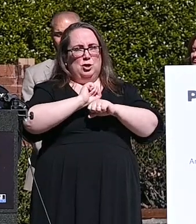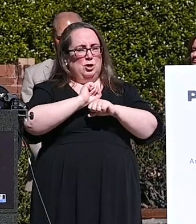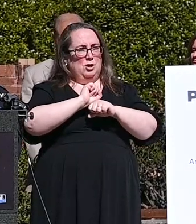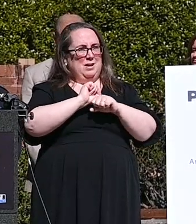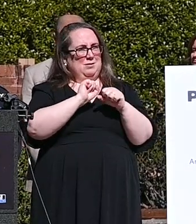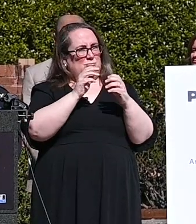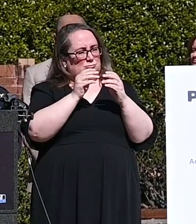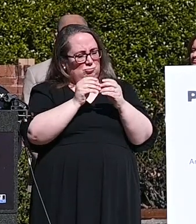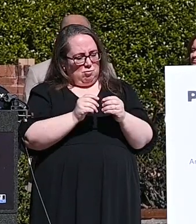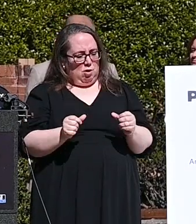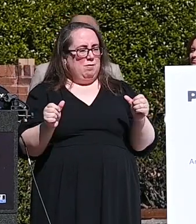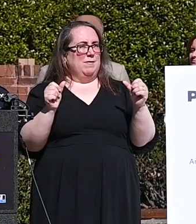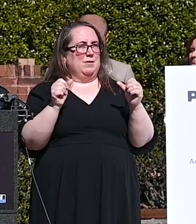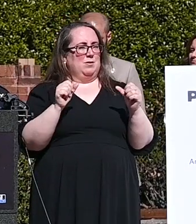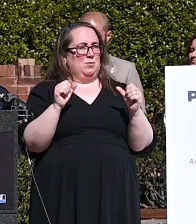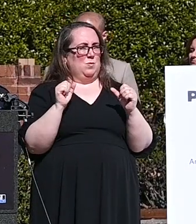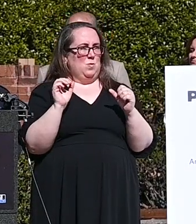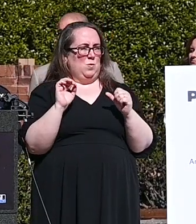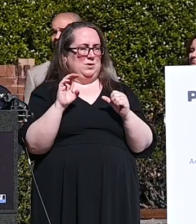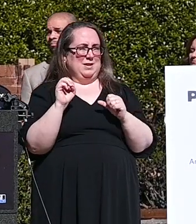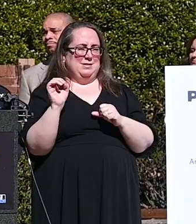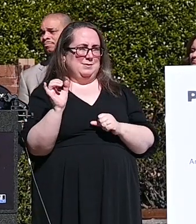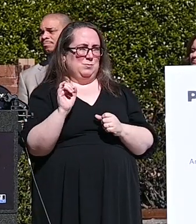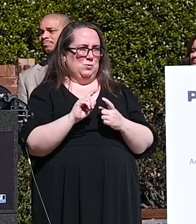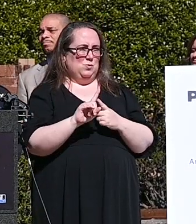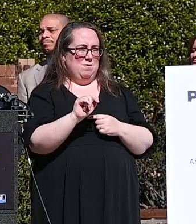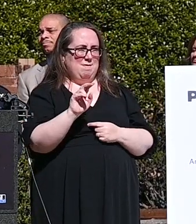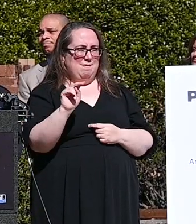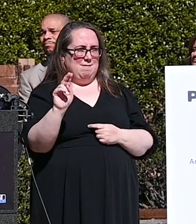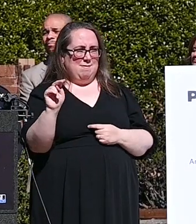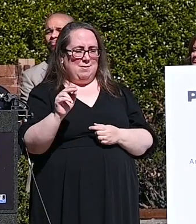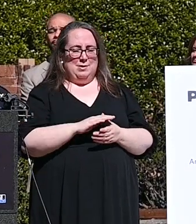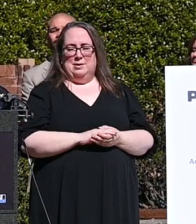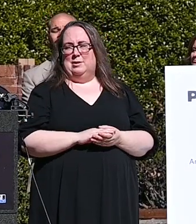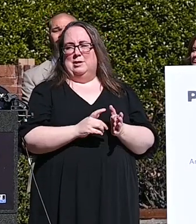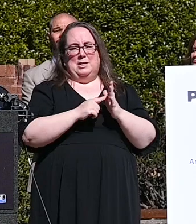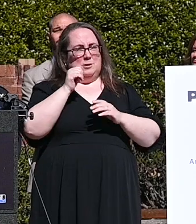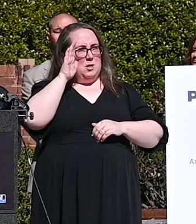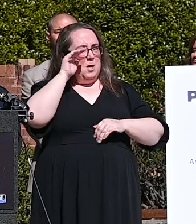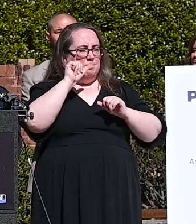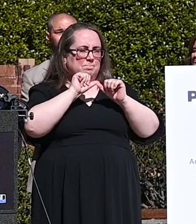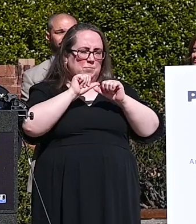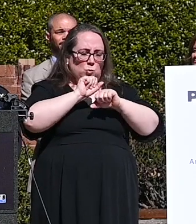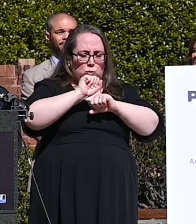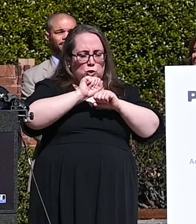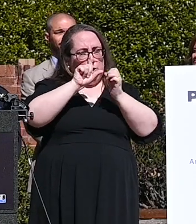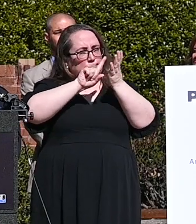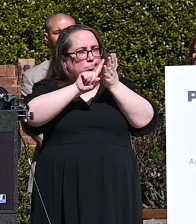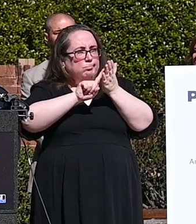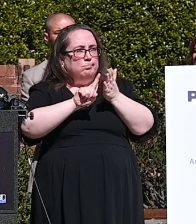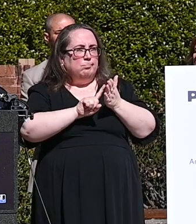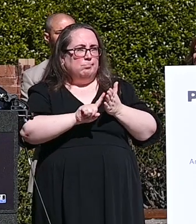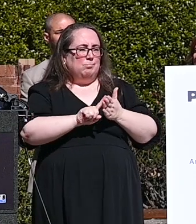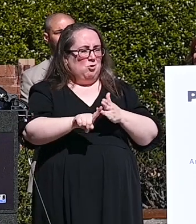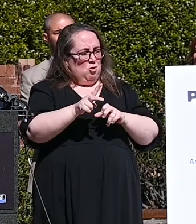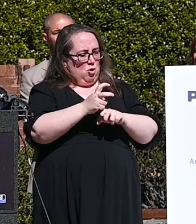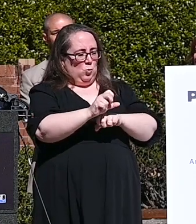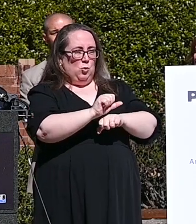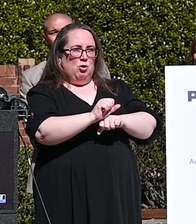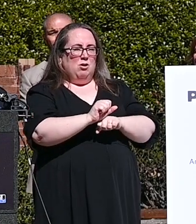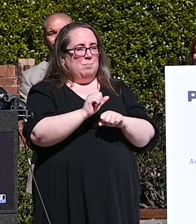solving cold cases, just like Ann's. It takes perseverance, it takes tenacity, it